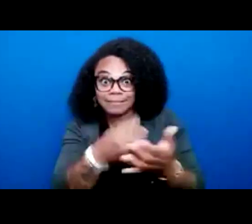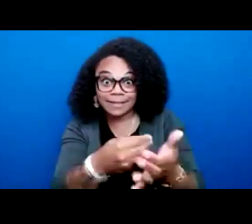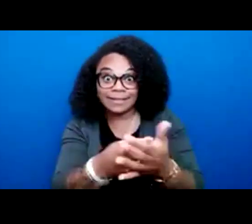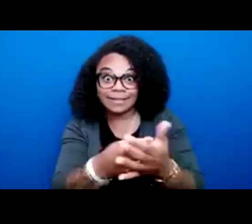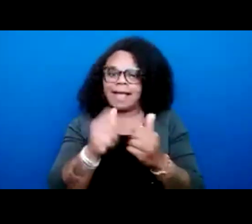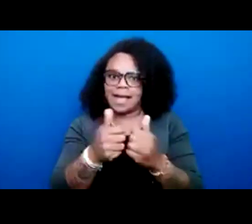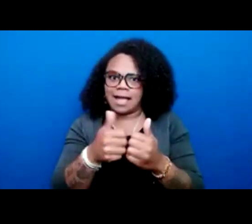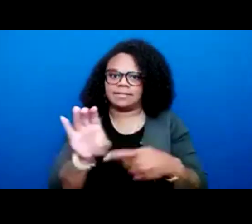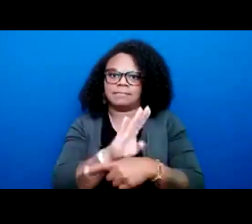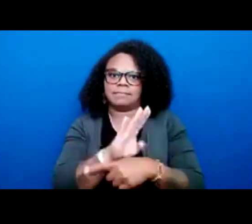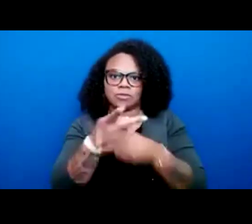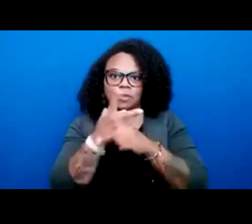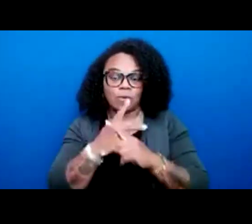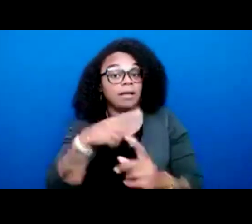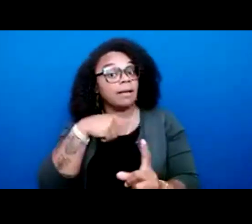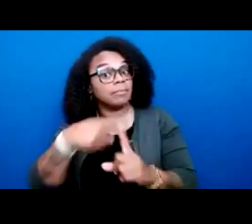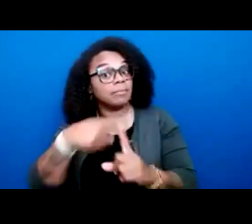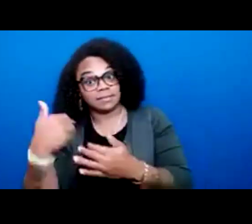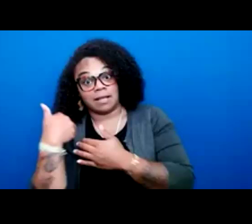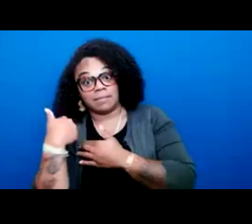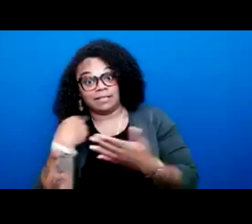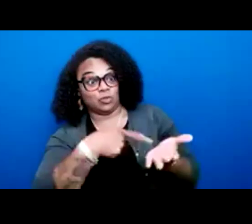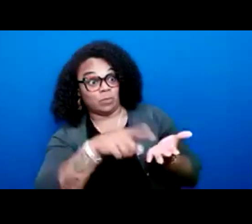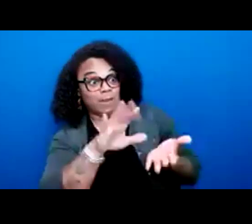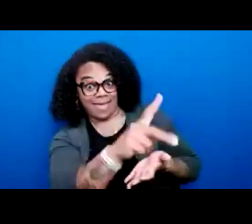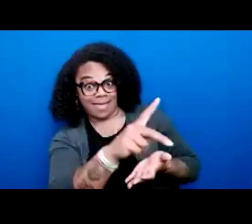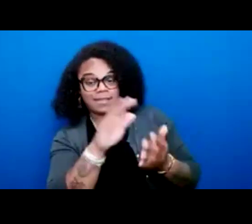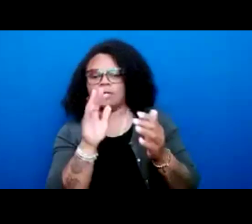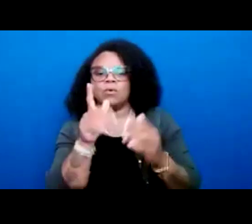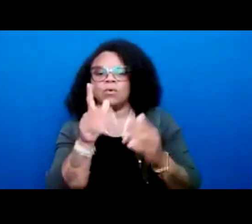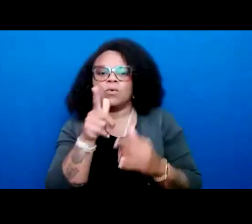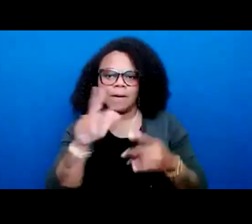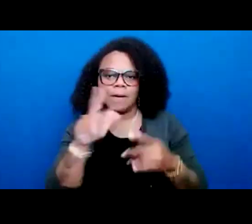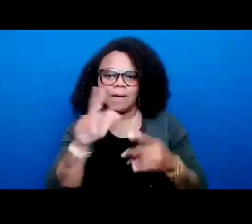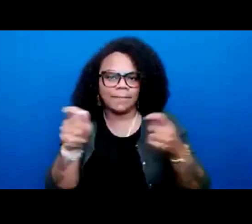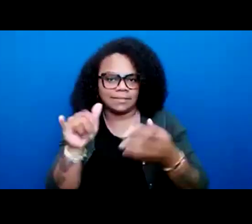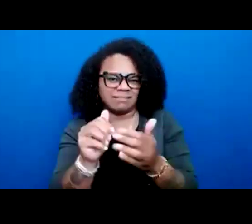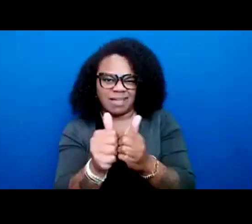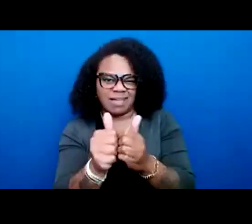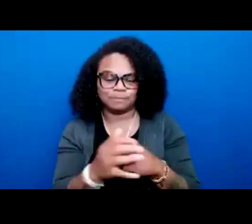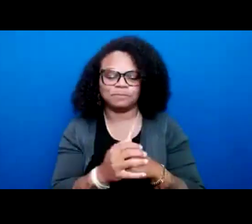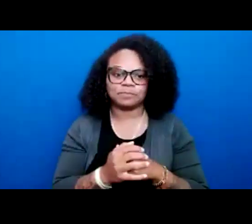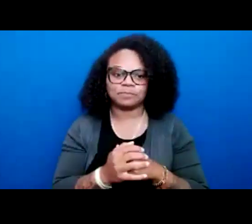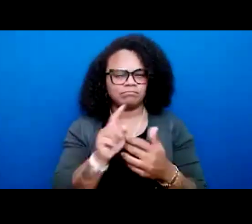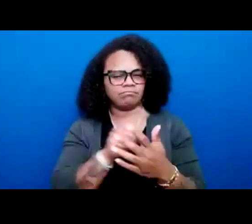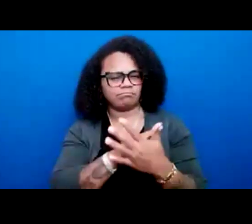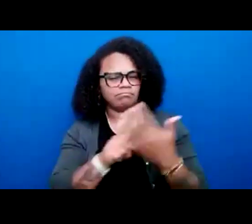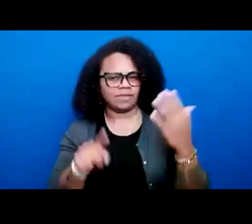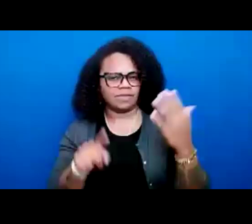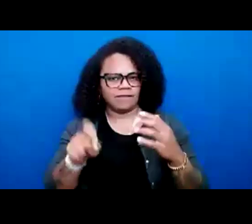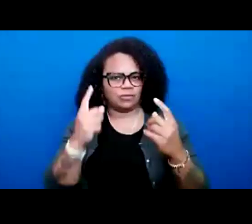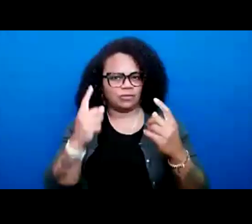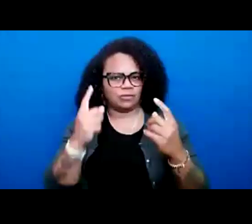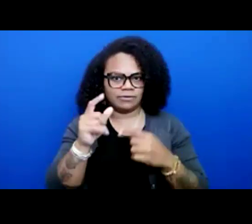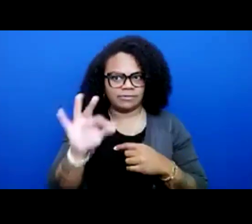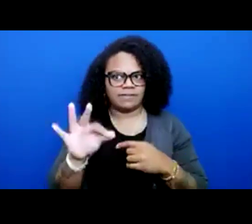pay back that loan, how is that managed? So those are just some considerations when you're talking